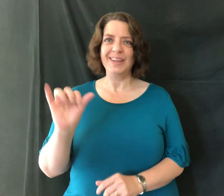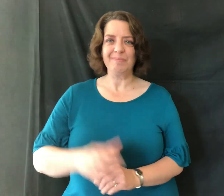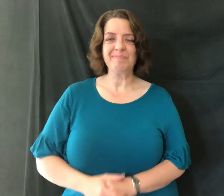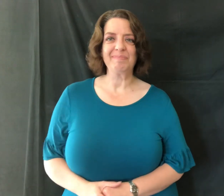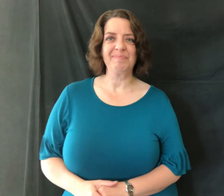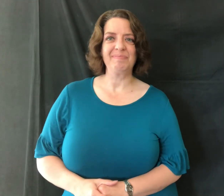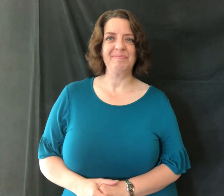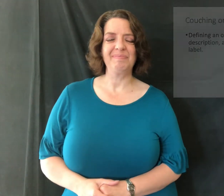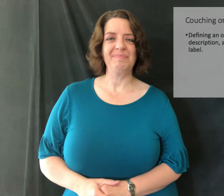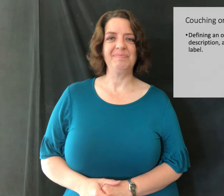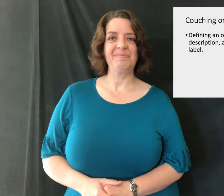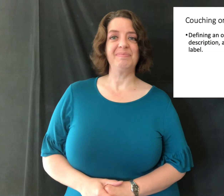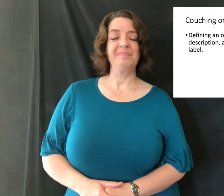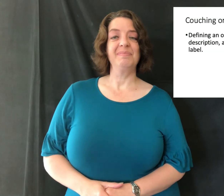That's couching and nesting.